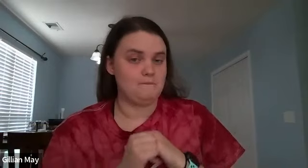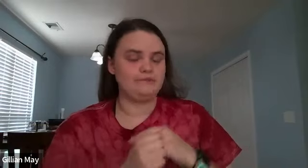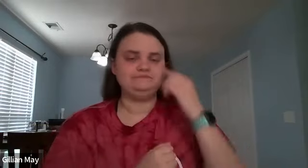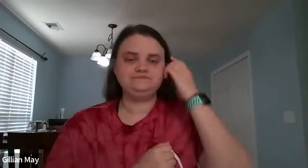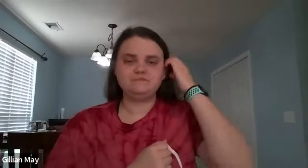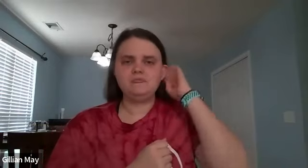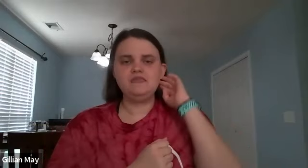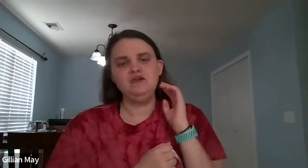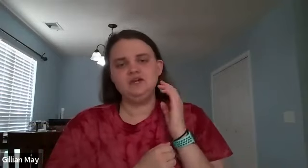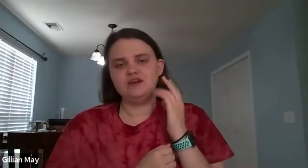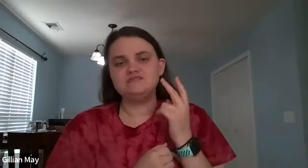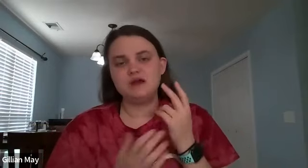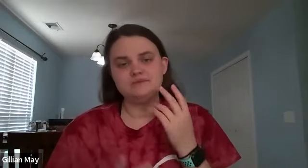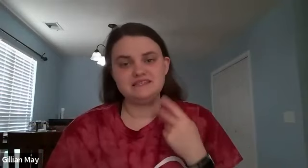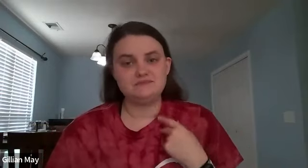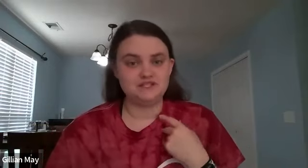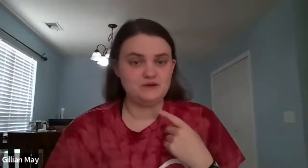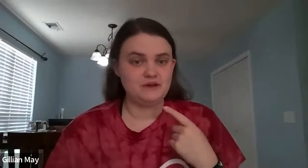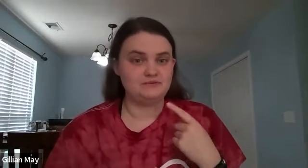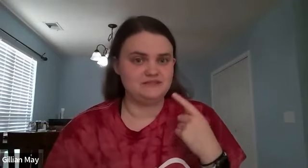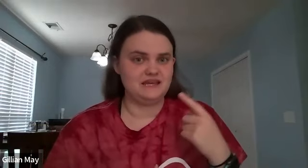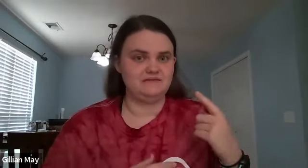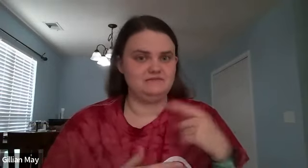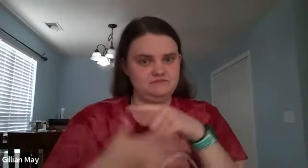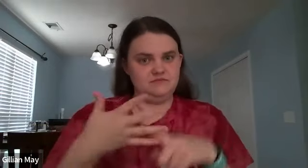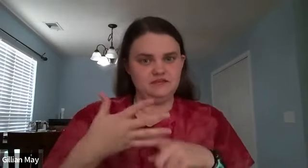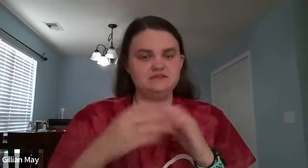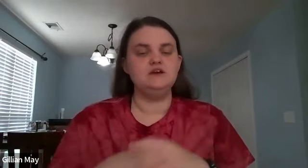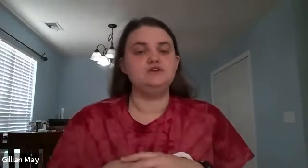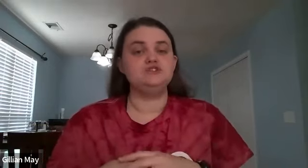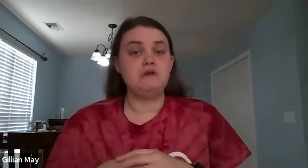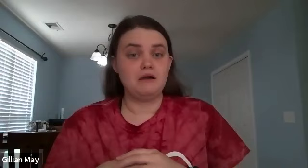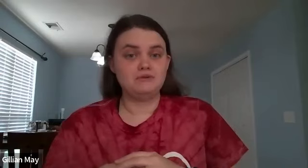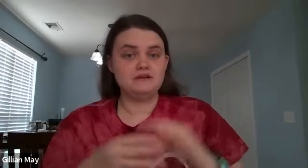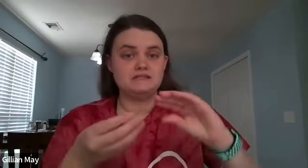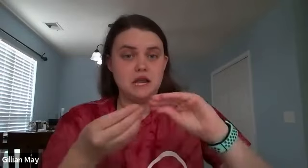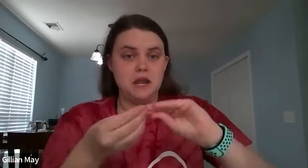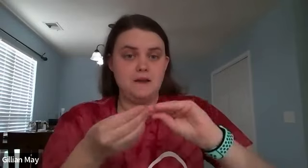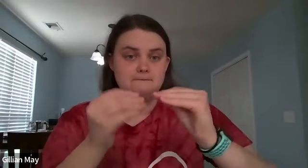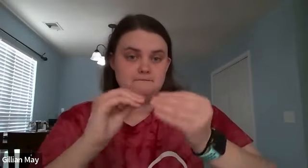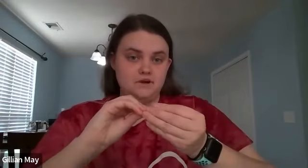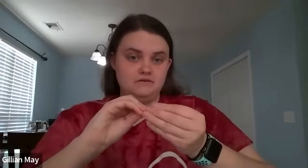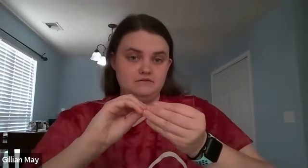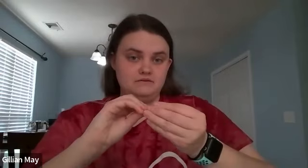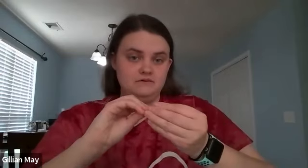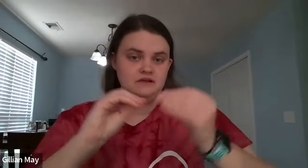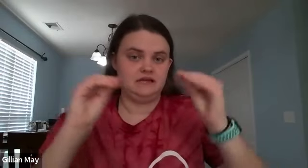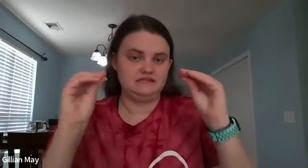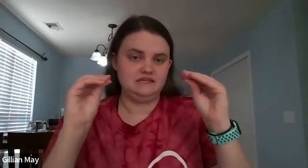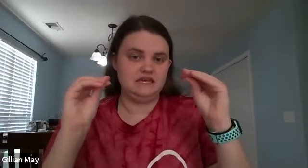number. You guys have probably seen me do it when I was saying these. So number is number. It's again,